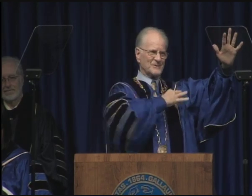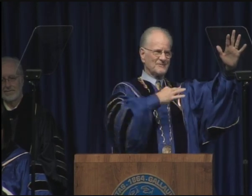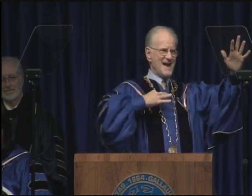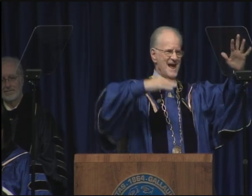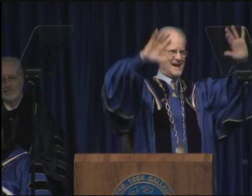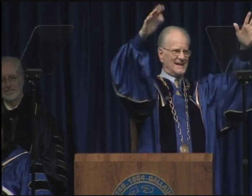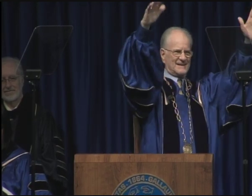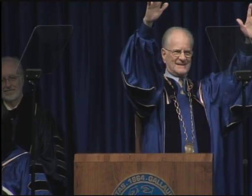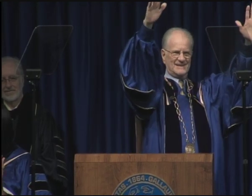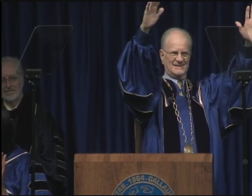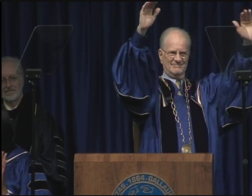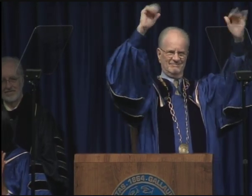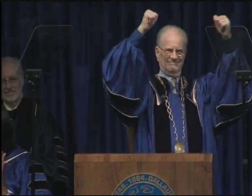students.